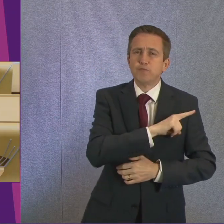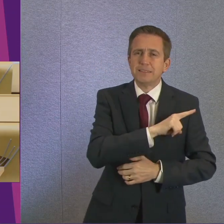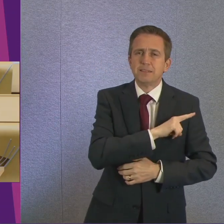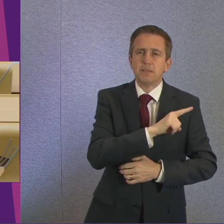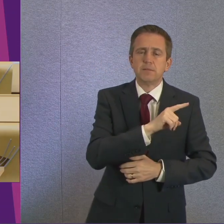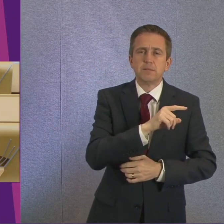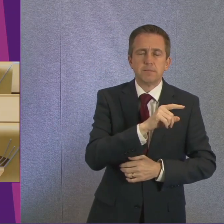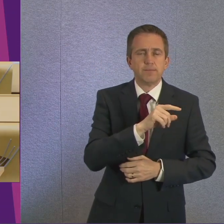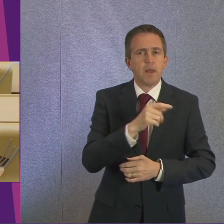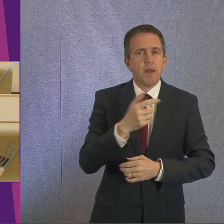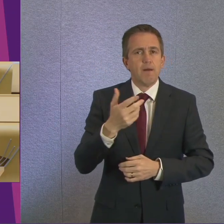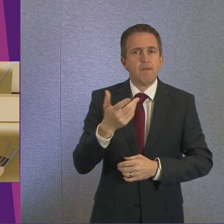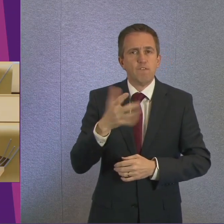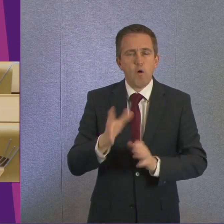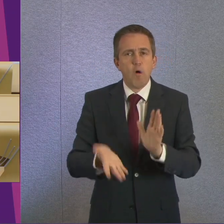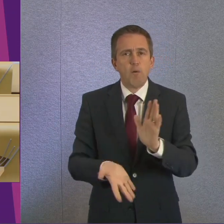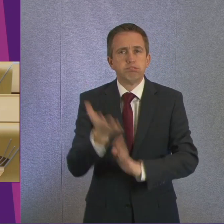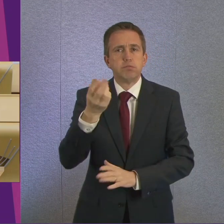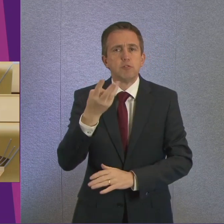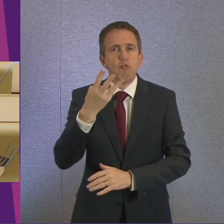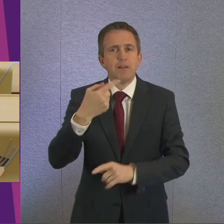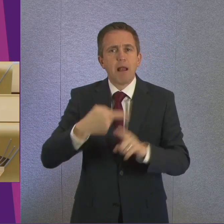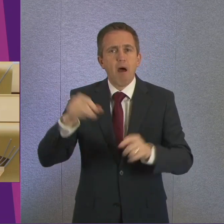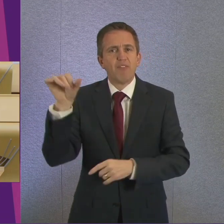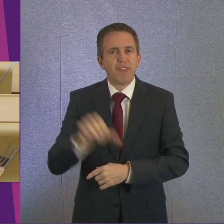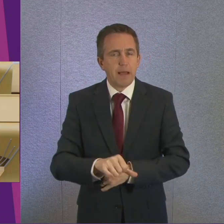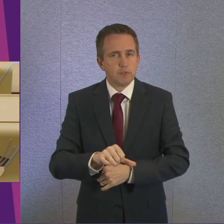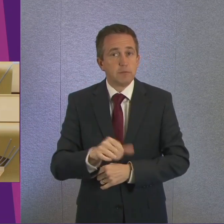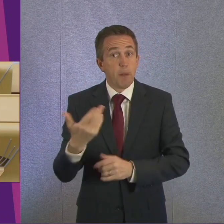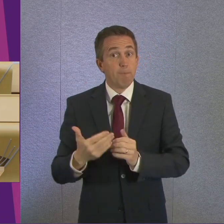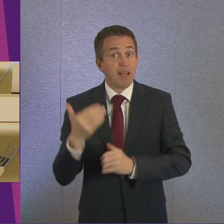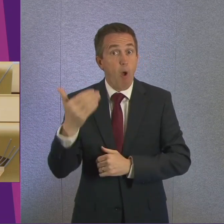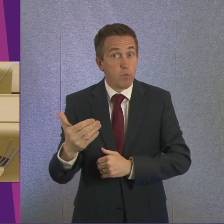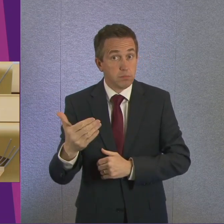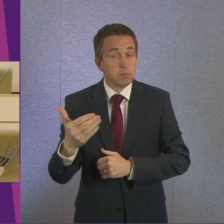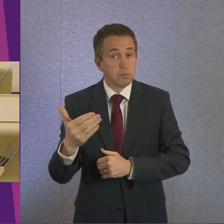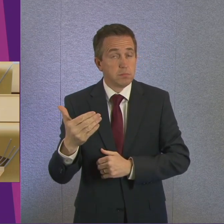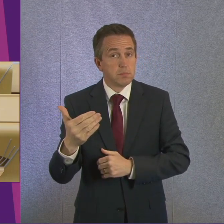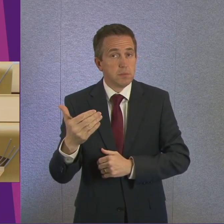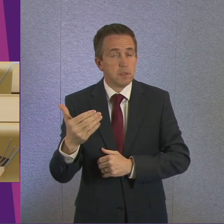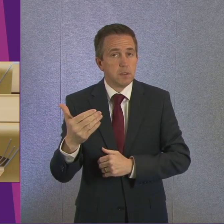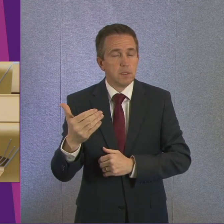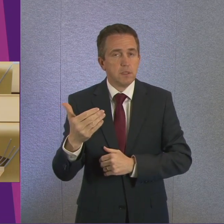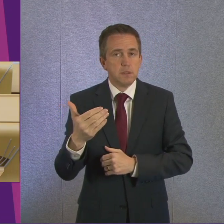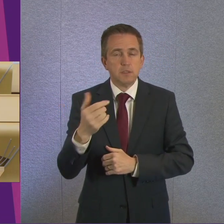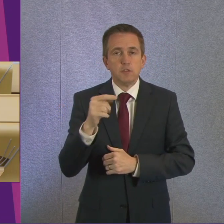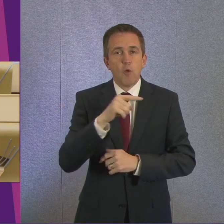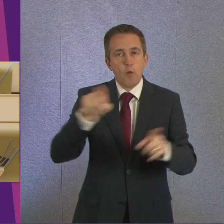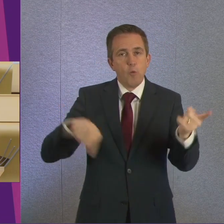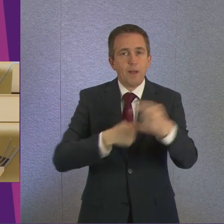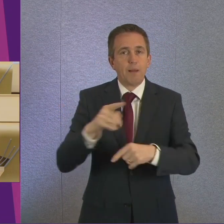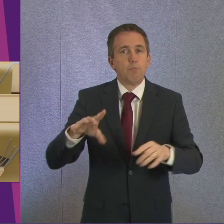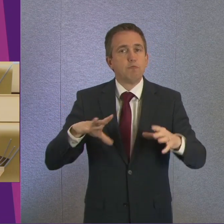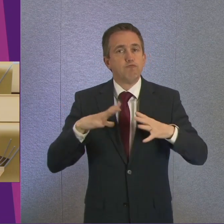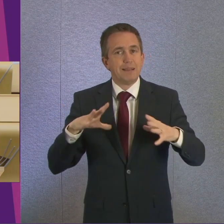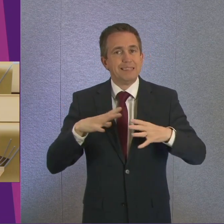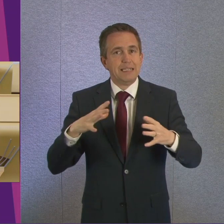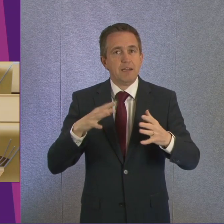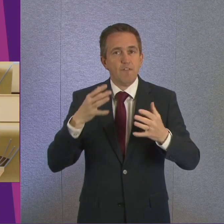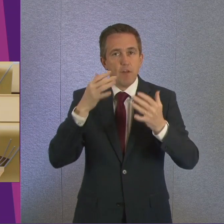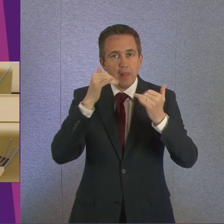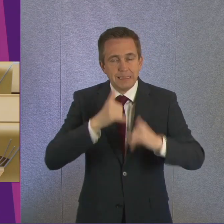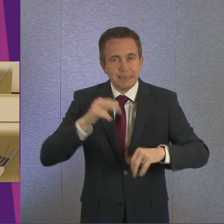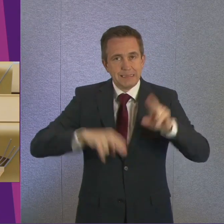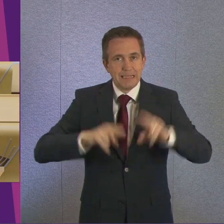significant increasing to 3,500, but beyond that, is in order to get us ready to do that test, trace